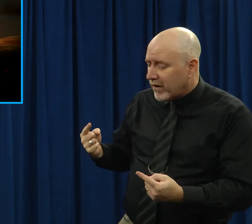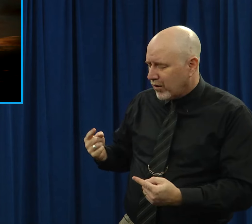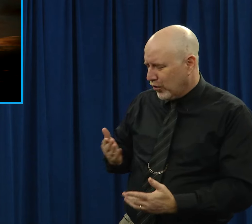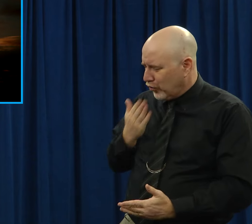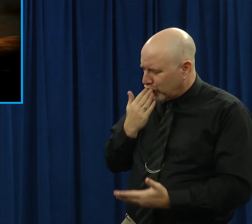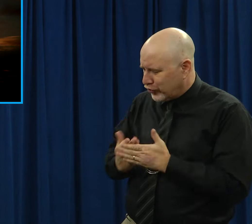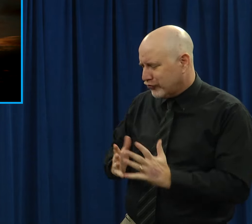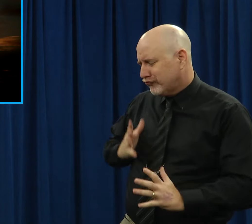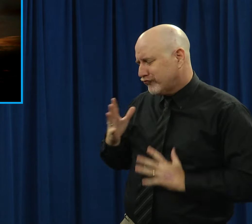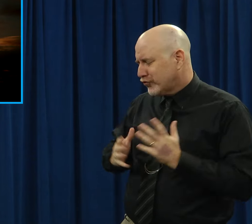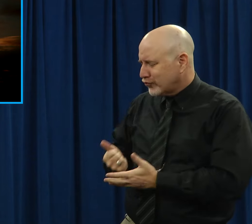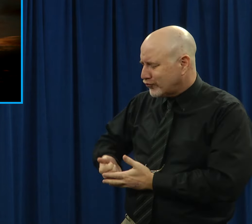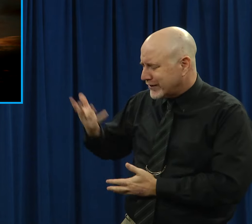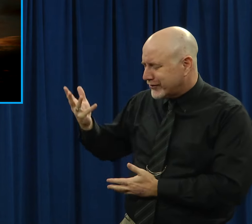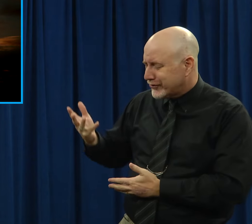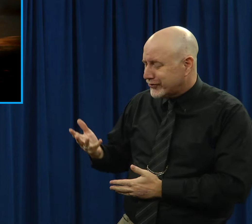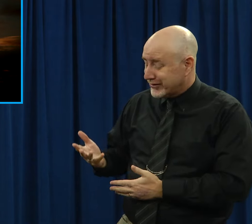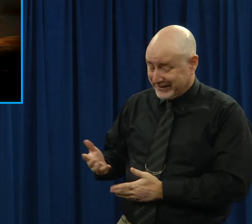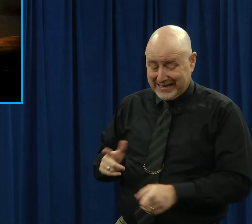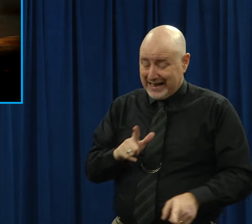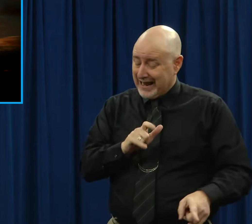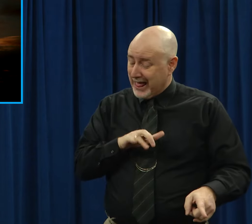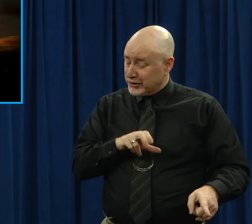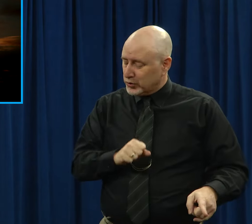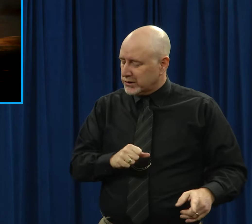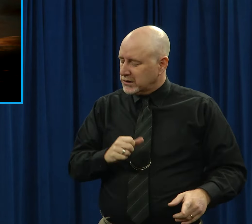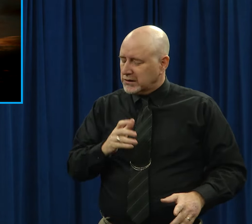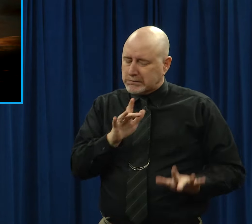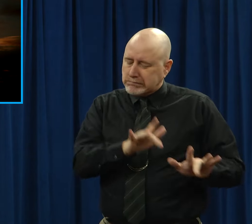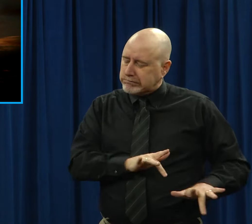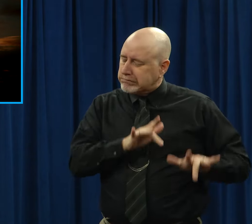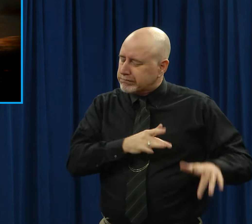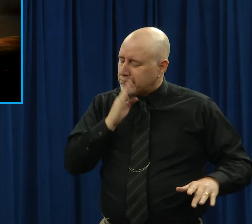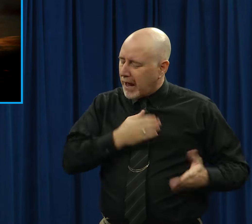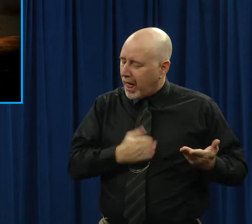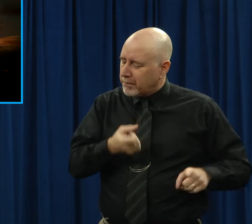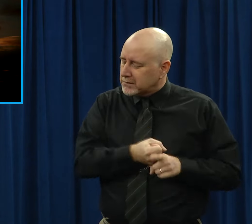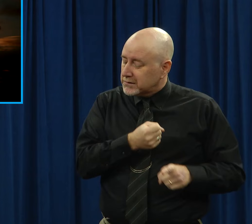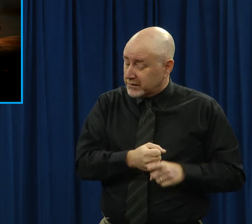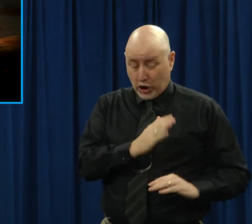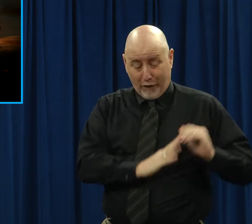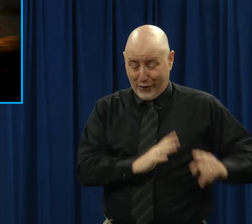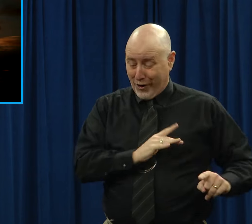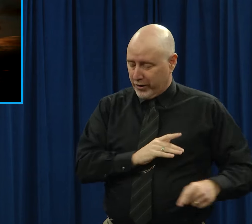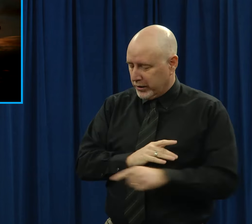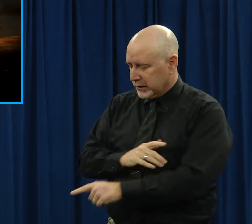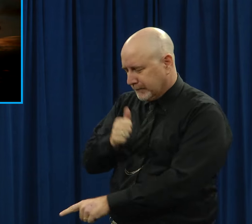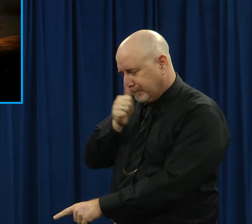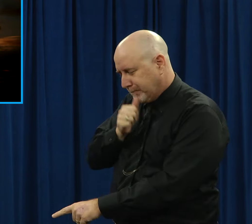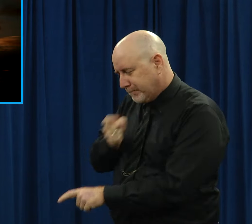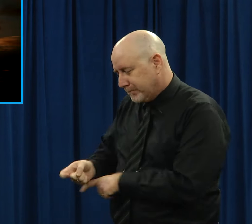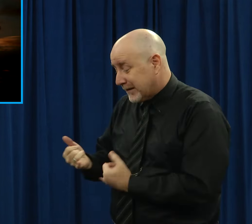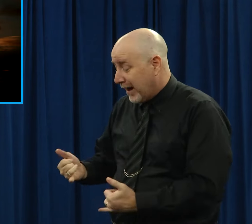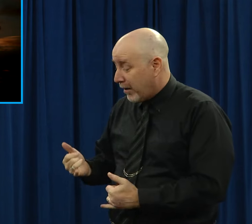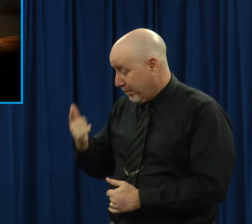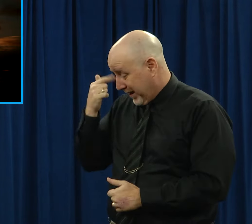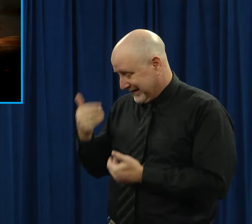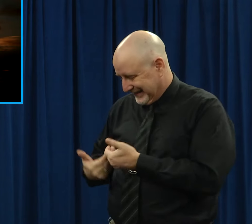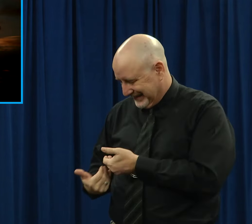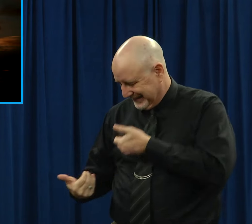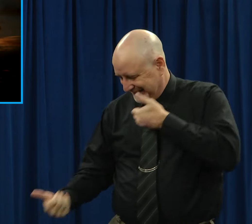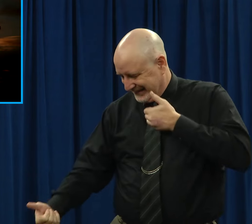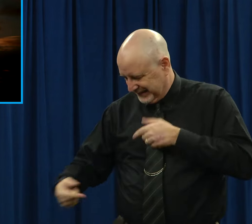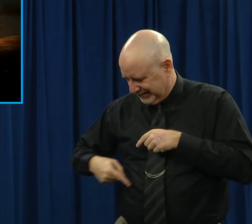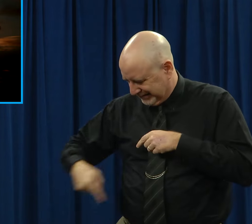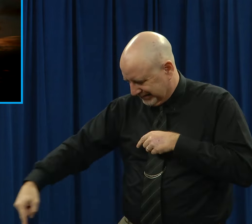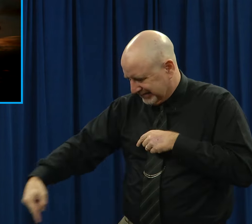you received your good things, and likewise Lazarus evil things. But now he is comforted and you are tormented. And besides all